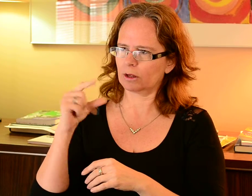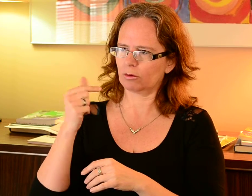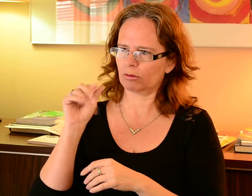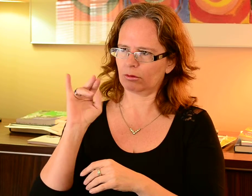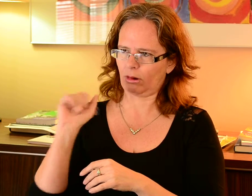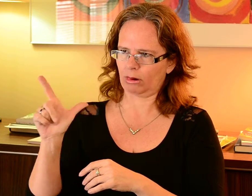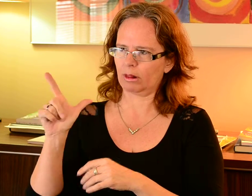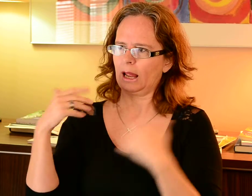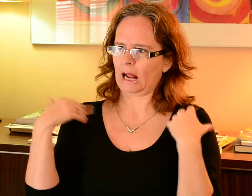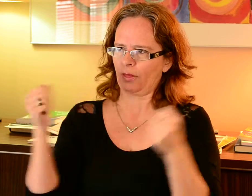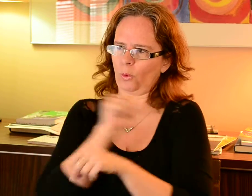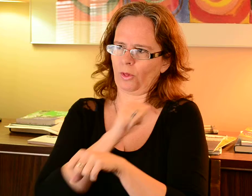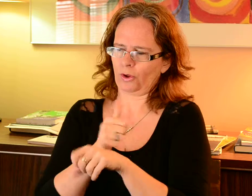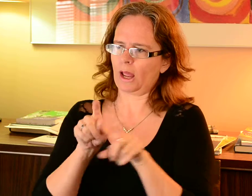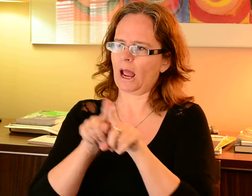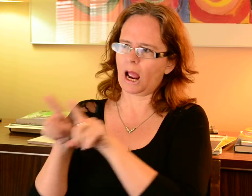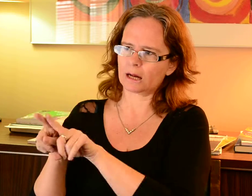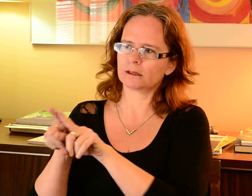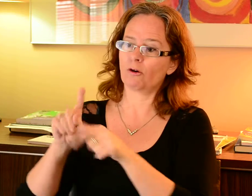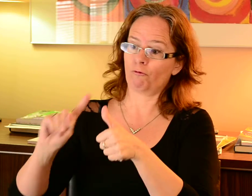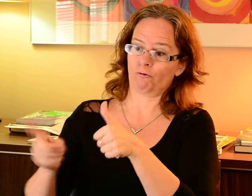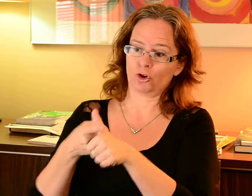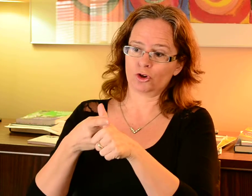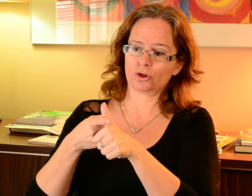well, I work for Winnipeg Regional Health Authority.